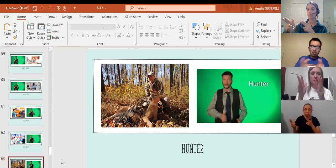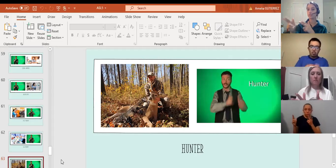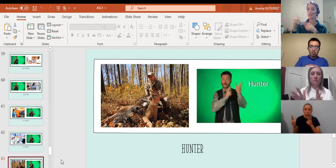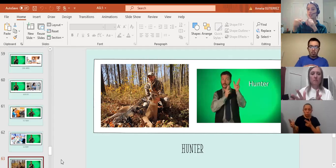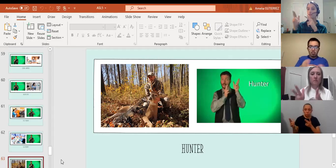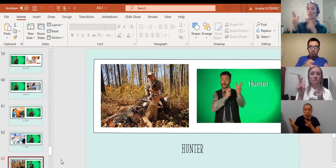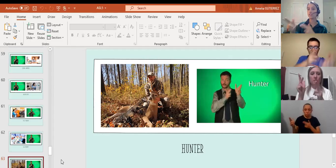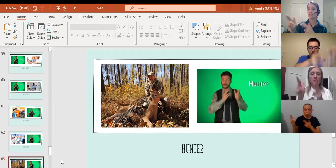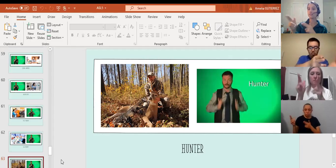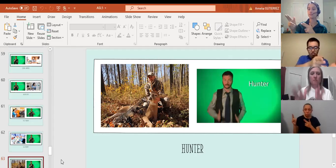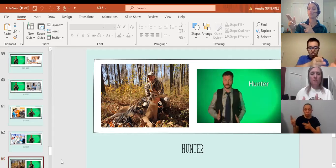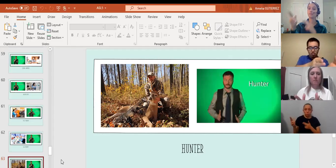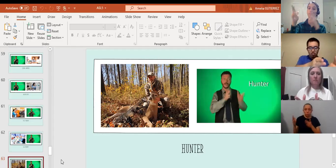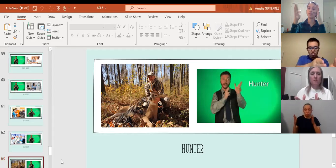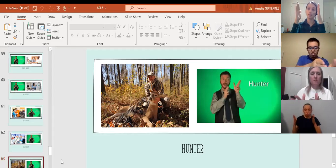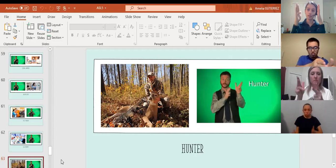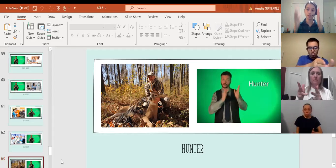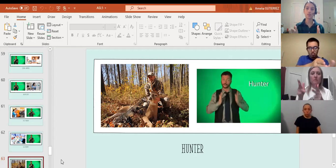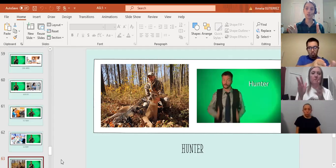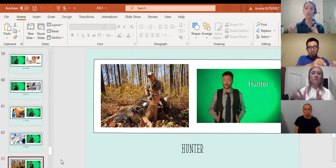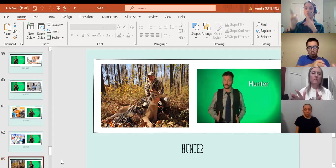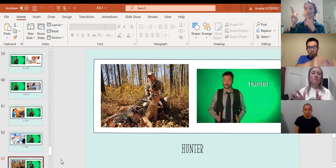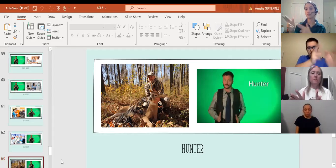Hunt. So it's a sign for hunting.